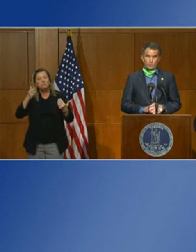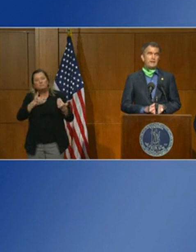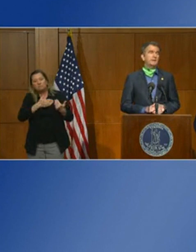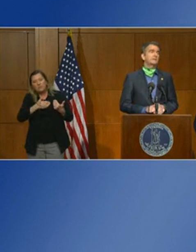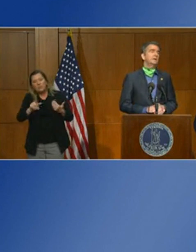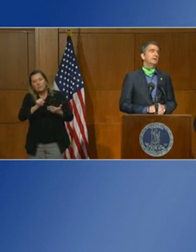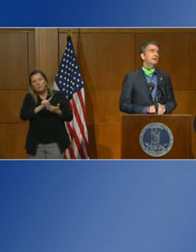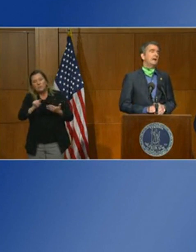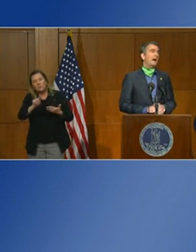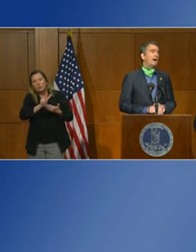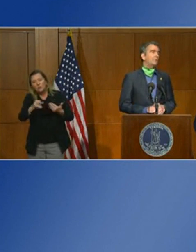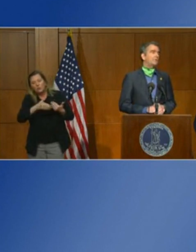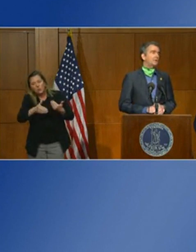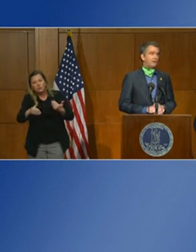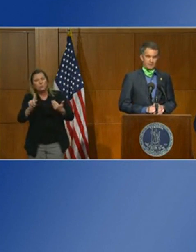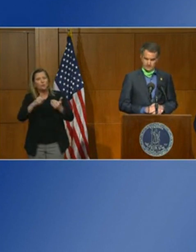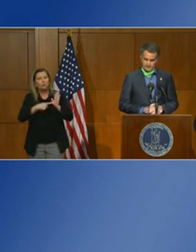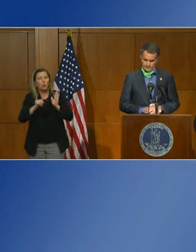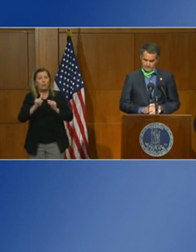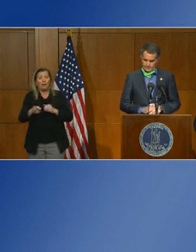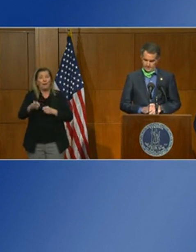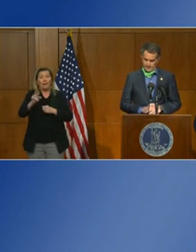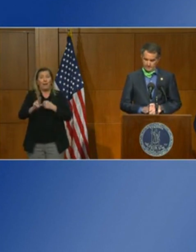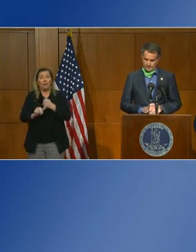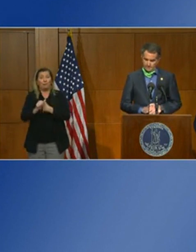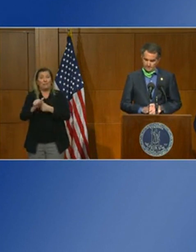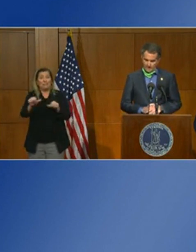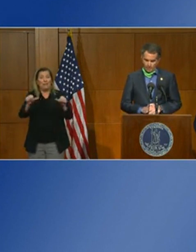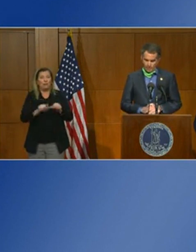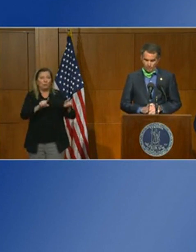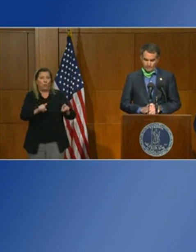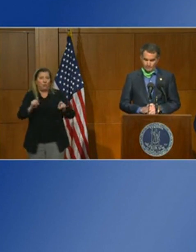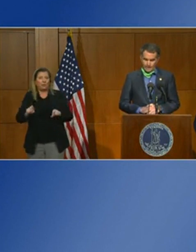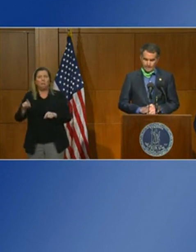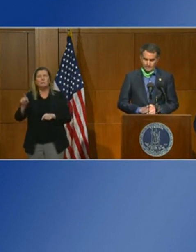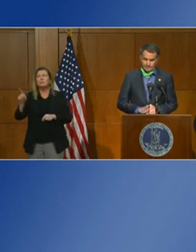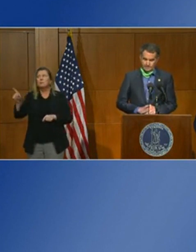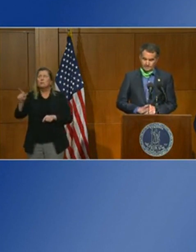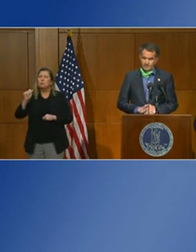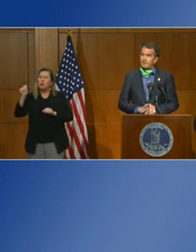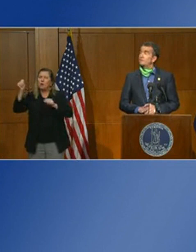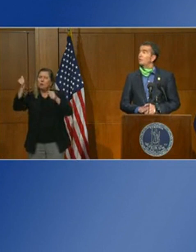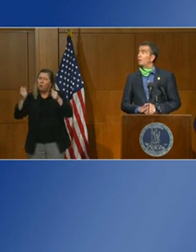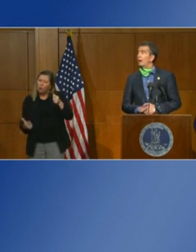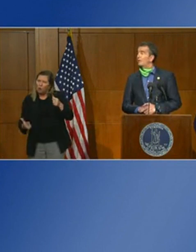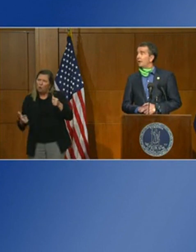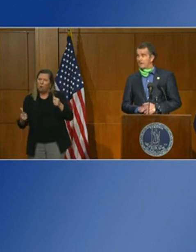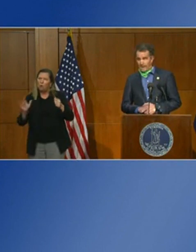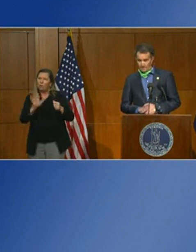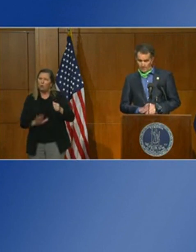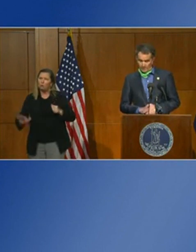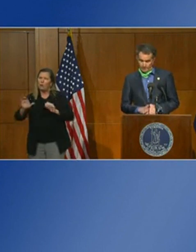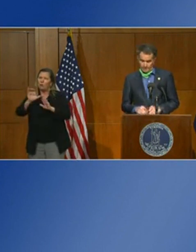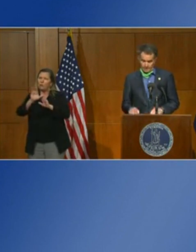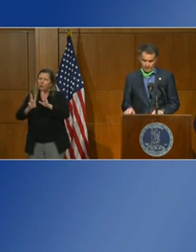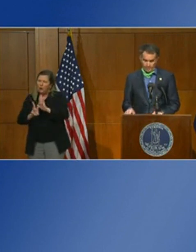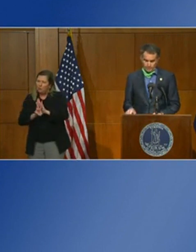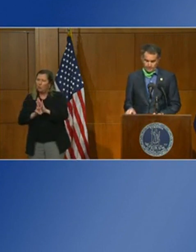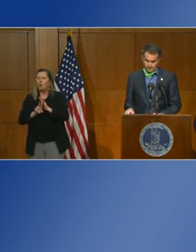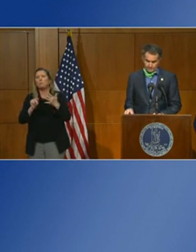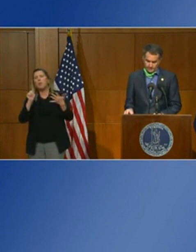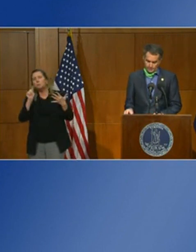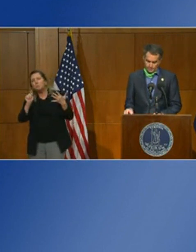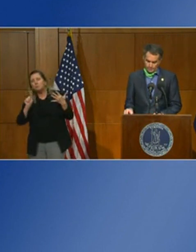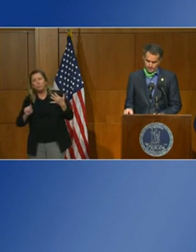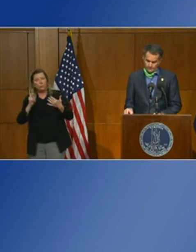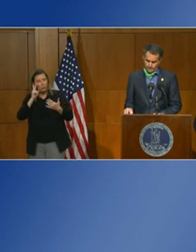couple of weeks in high-risk areas. This is not all of the planned testing sites around our Commonwealth, but you